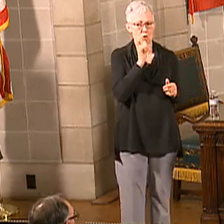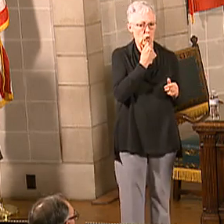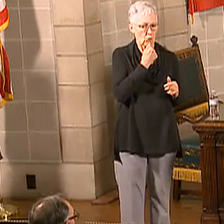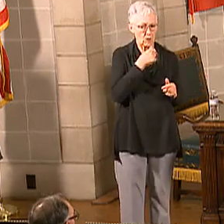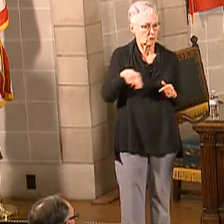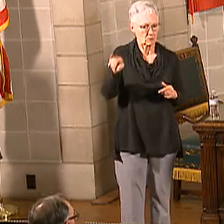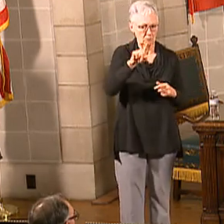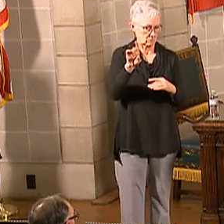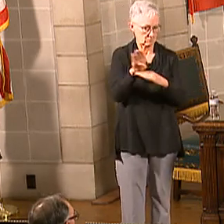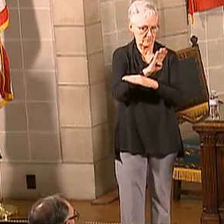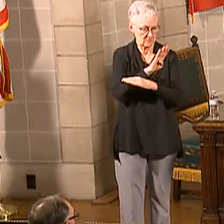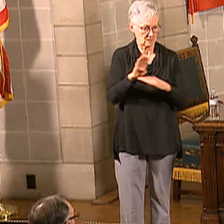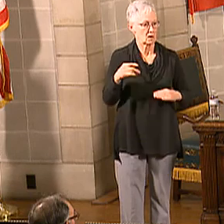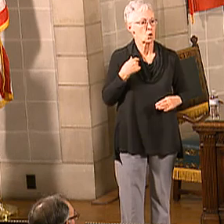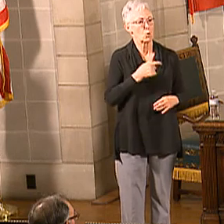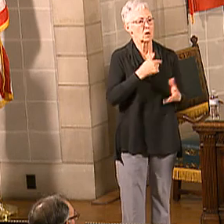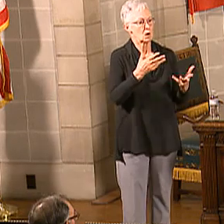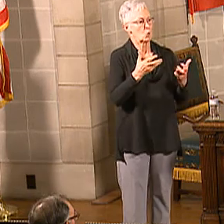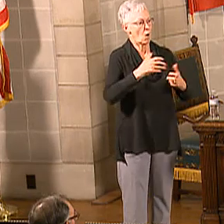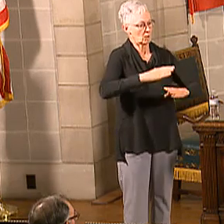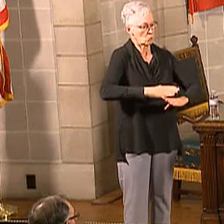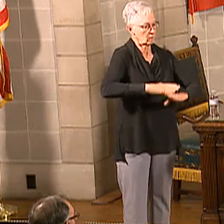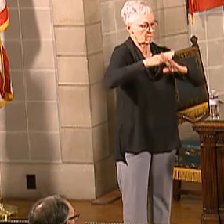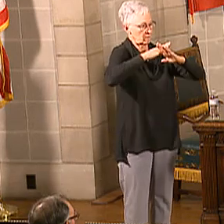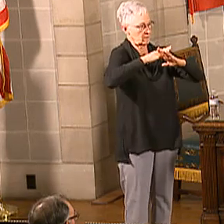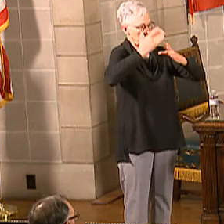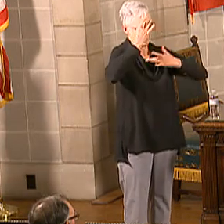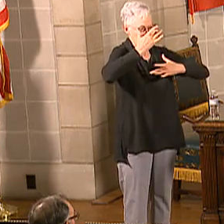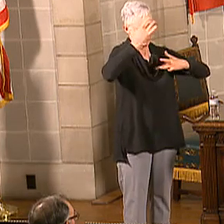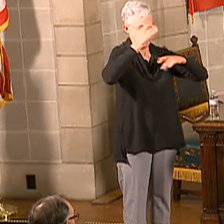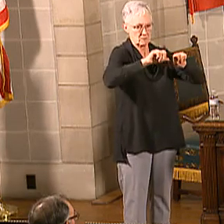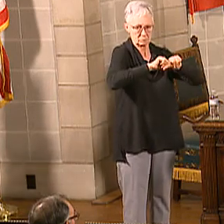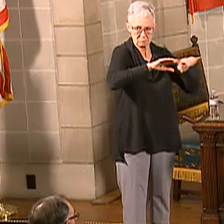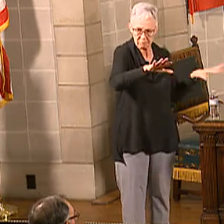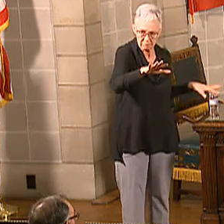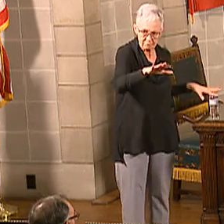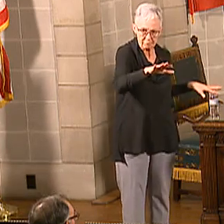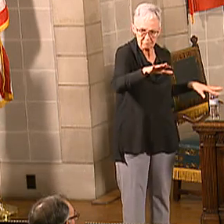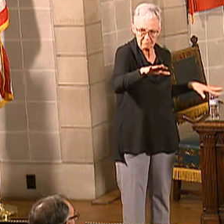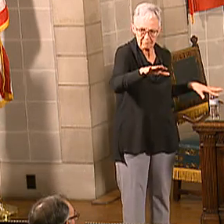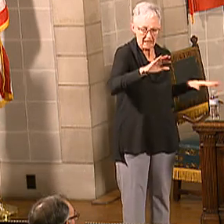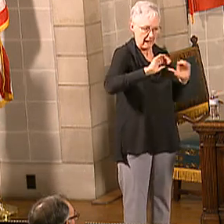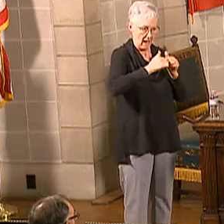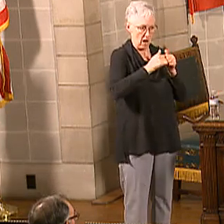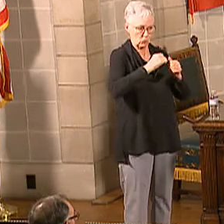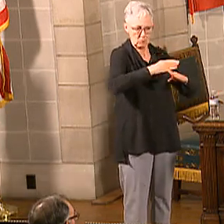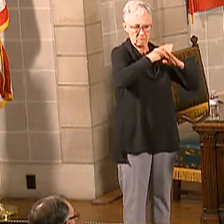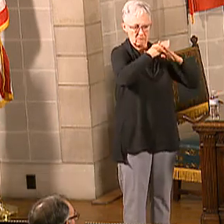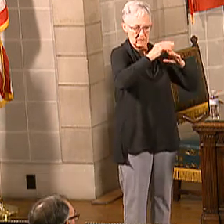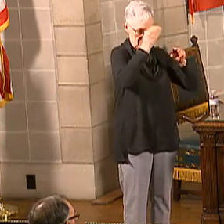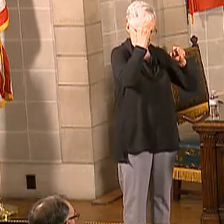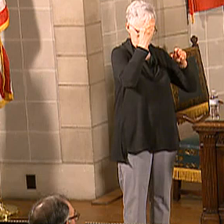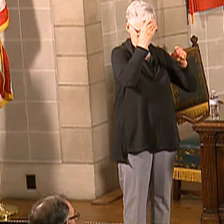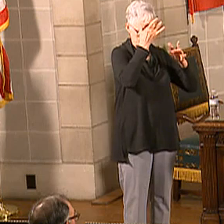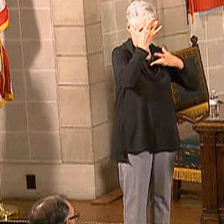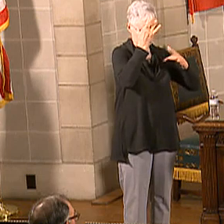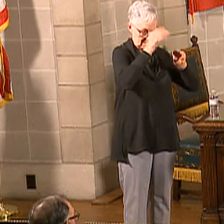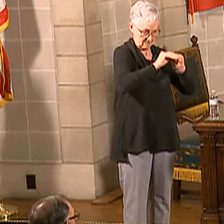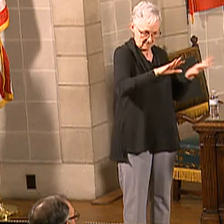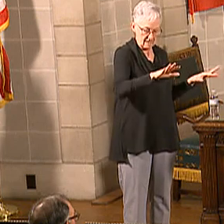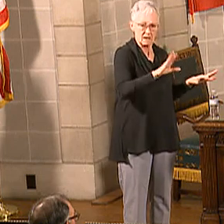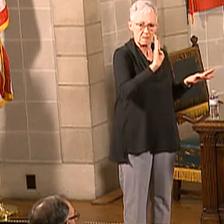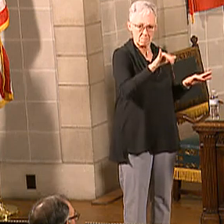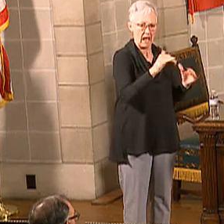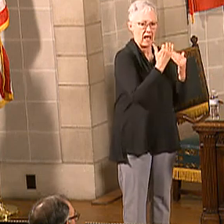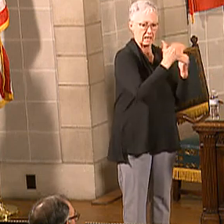the virus. And to stop the spread of the virus, you need to keep it to 10 people or less. Shutting down businesses doesn't necessarily stop the spread of the virus. We have some more questions.